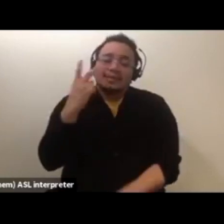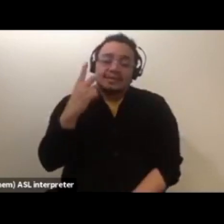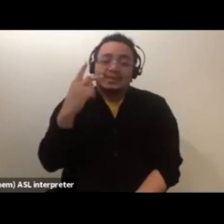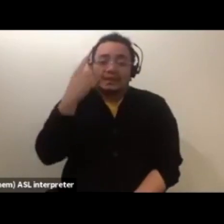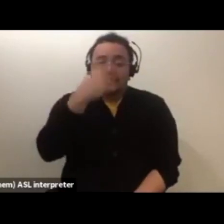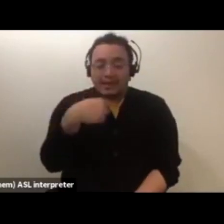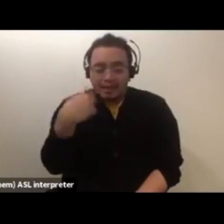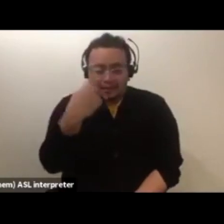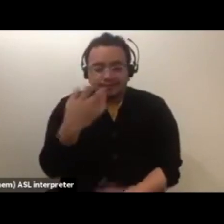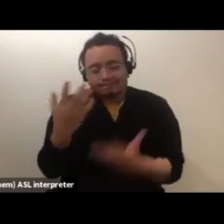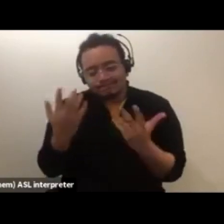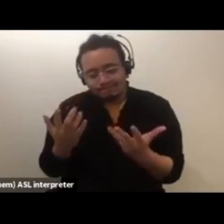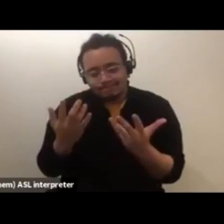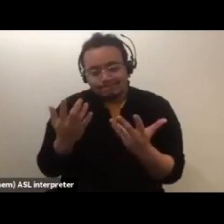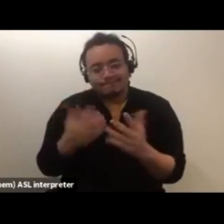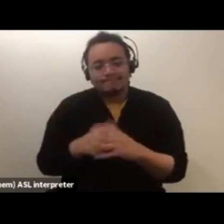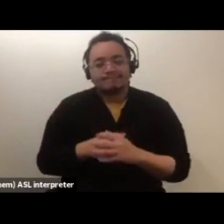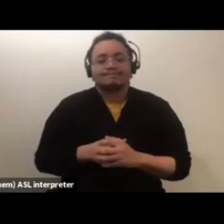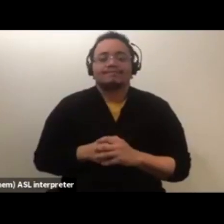beautiful face.